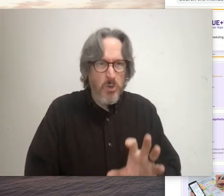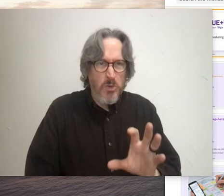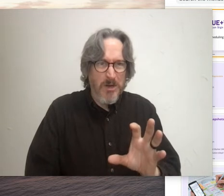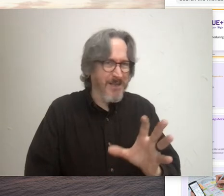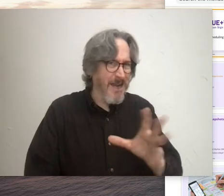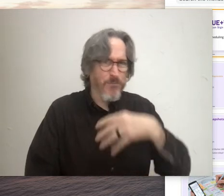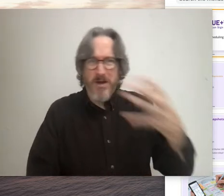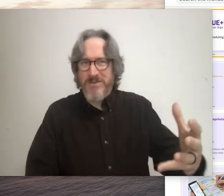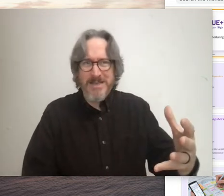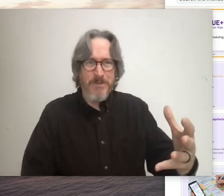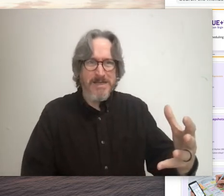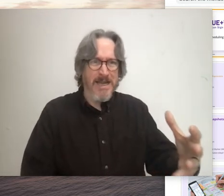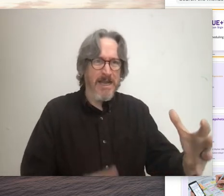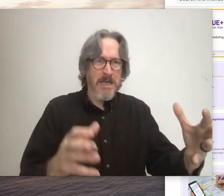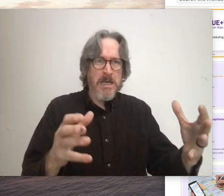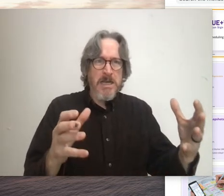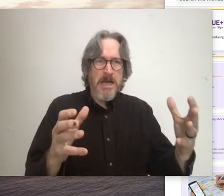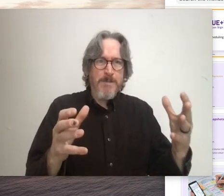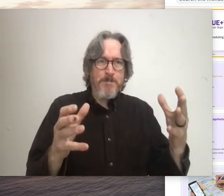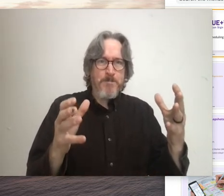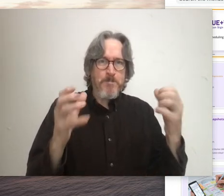So I'll kind of preface it by saying,